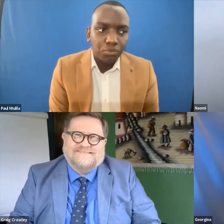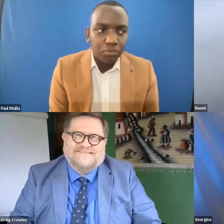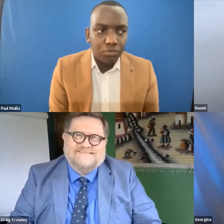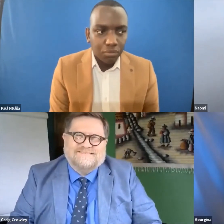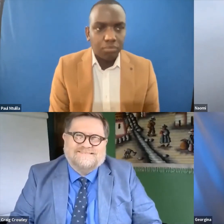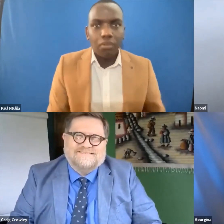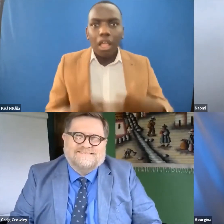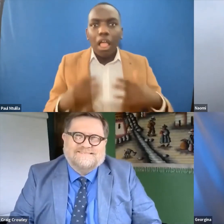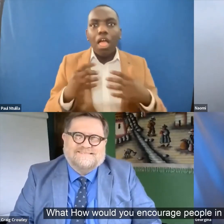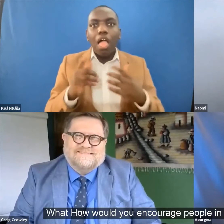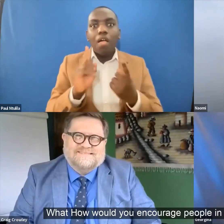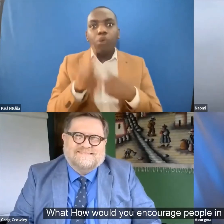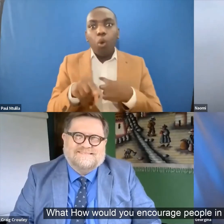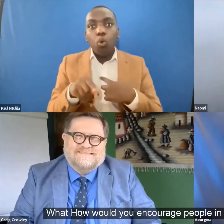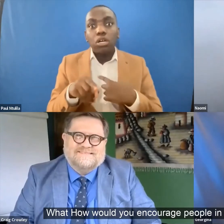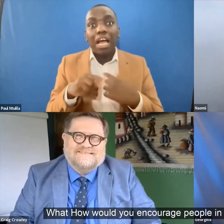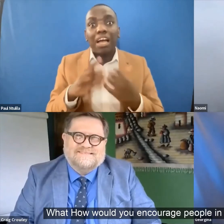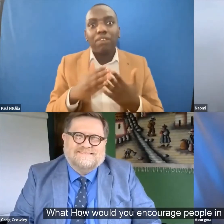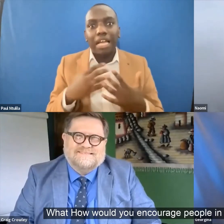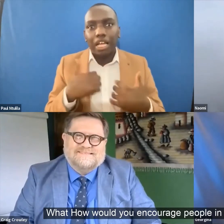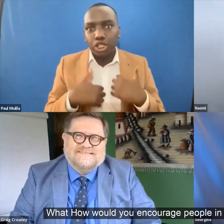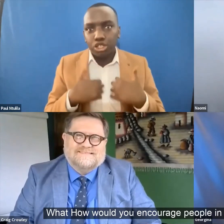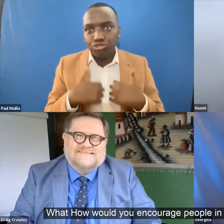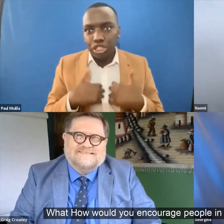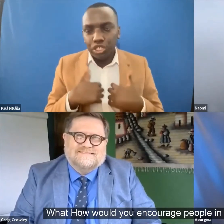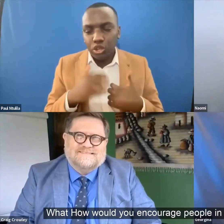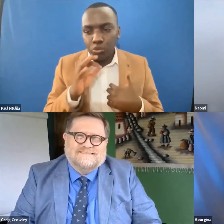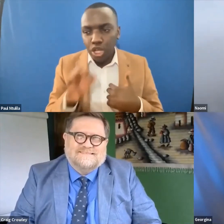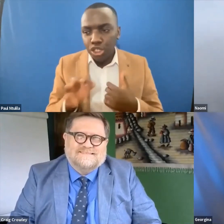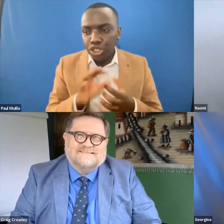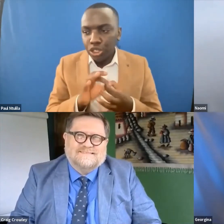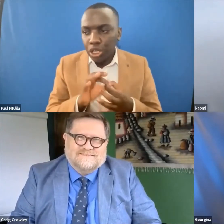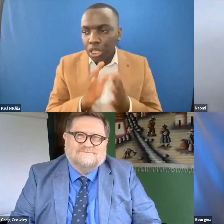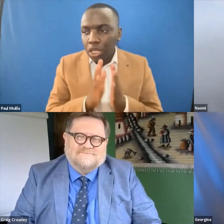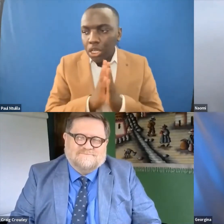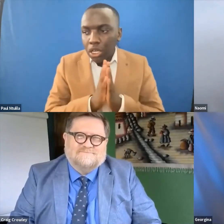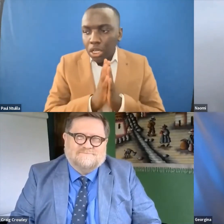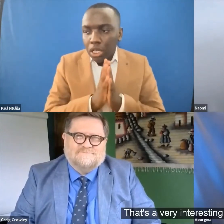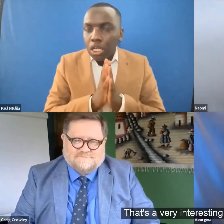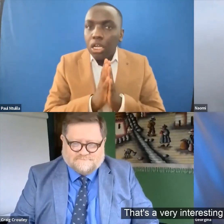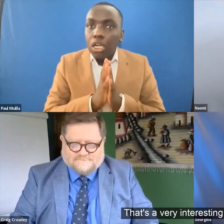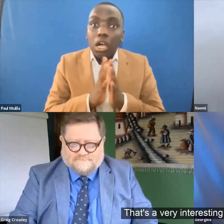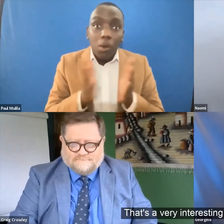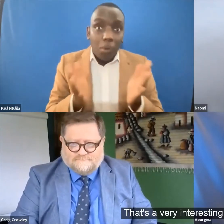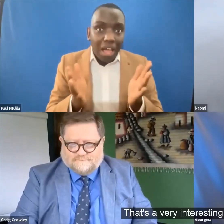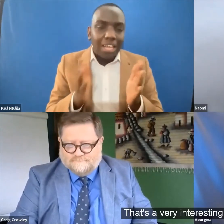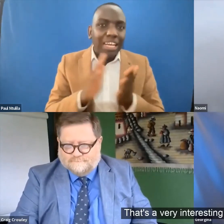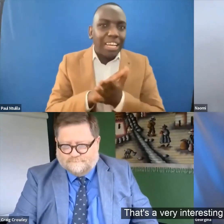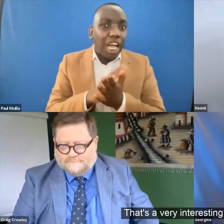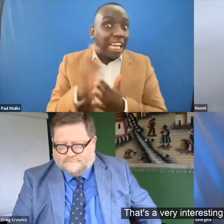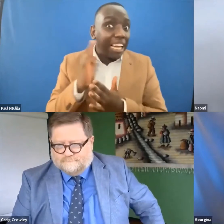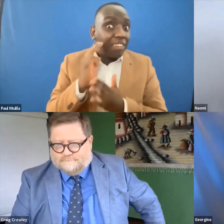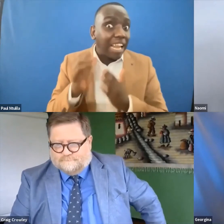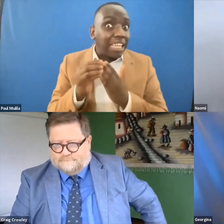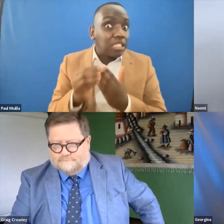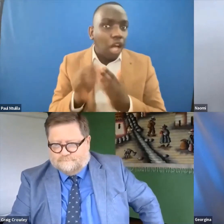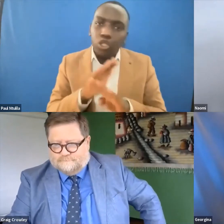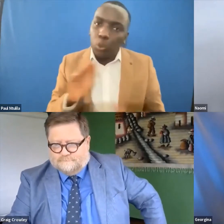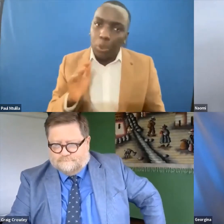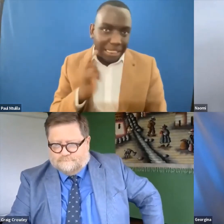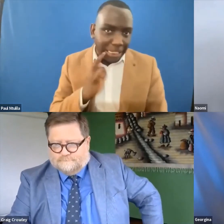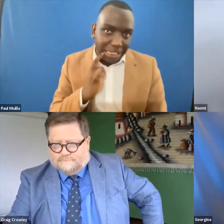How would you encourage people in order to get into leadership? That's a very interesting question.